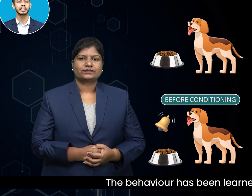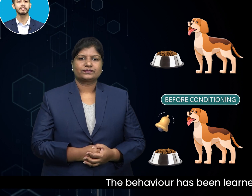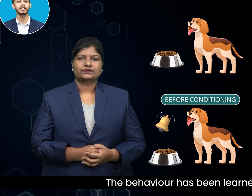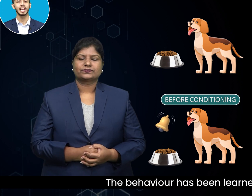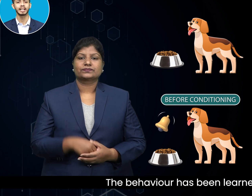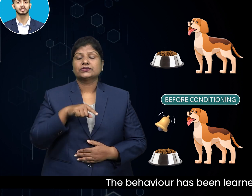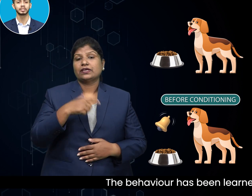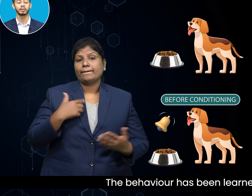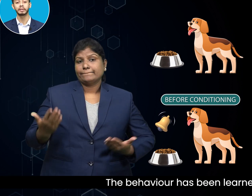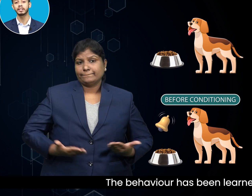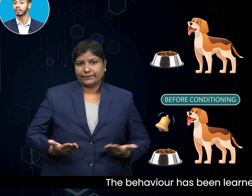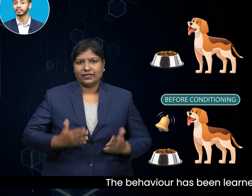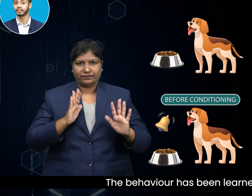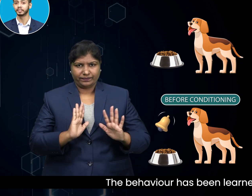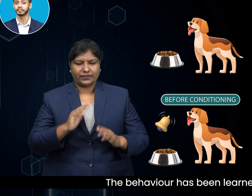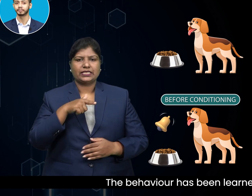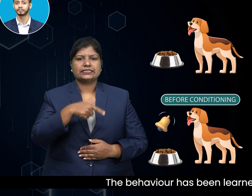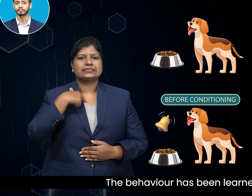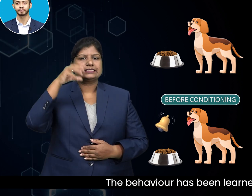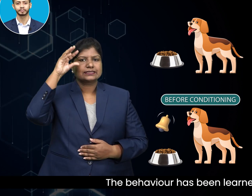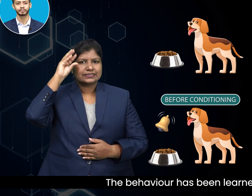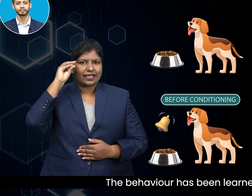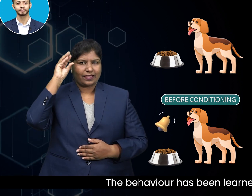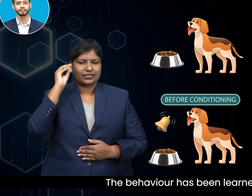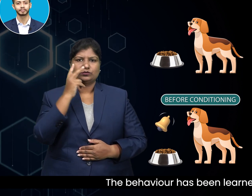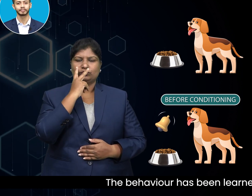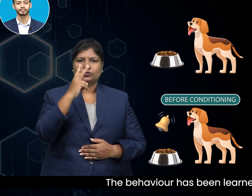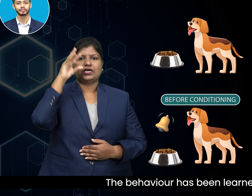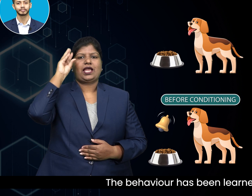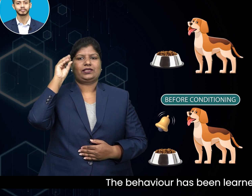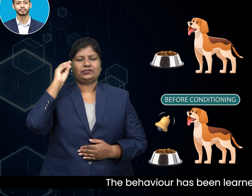The behavior has been learned.